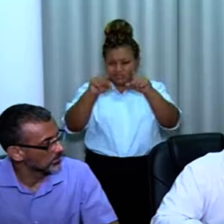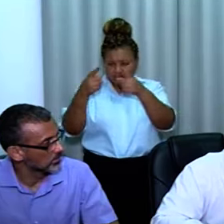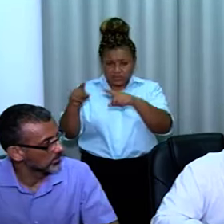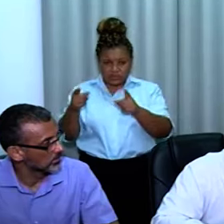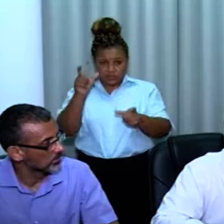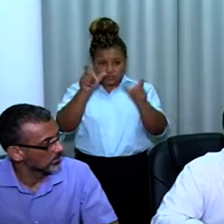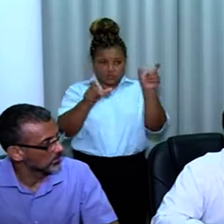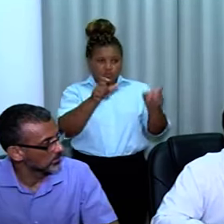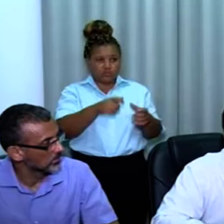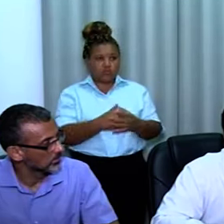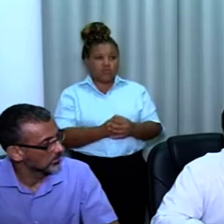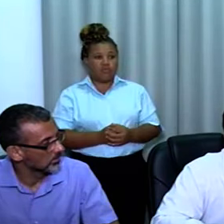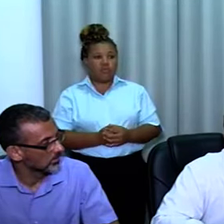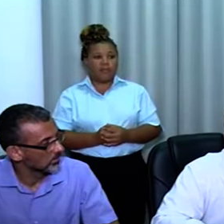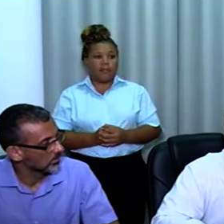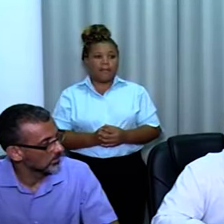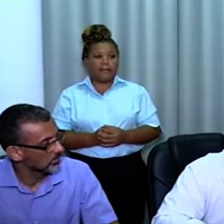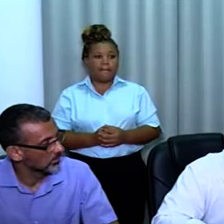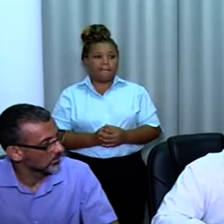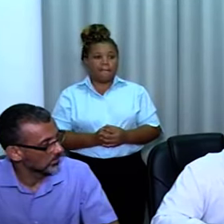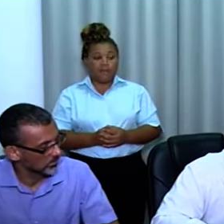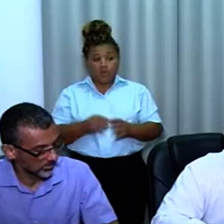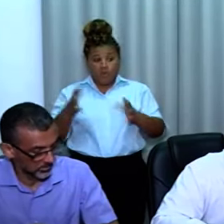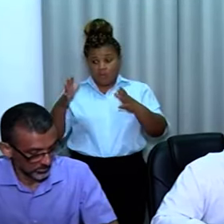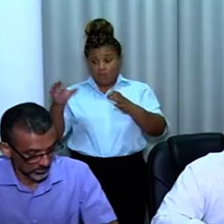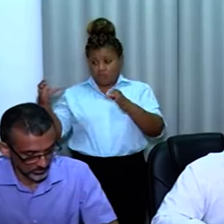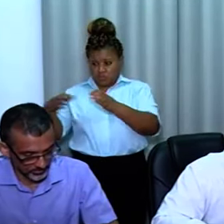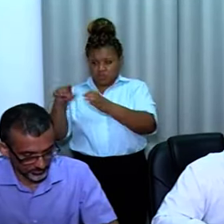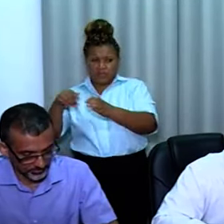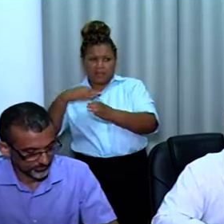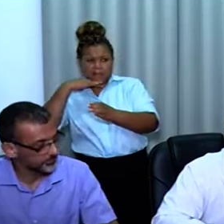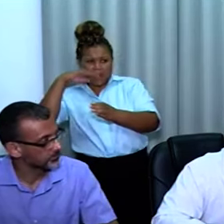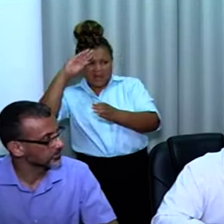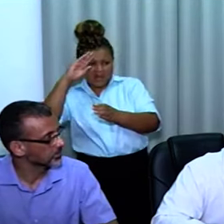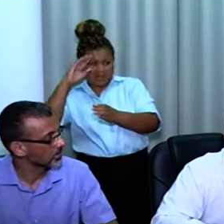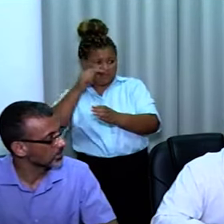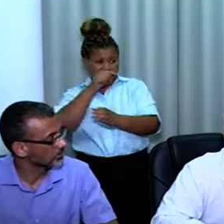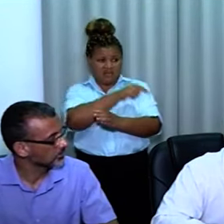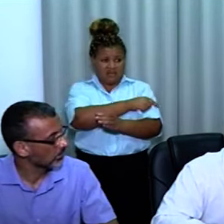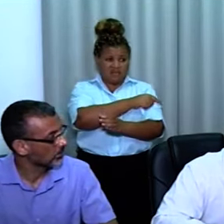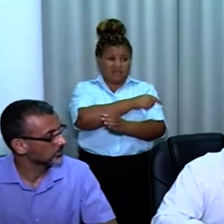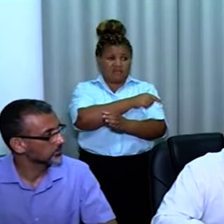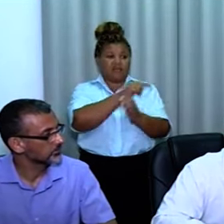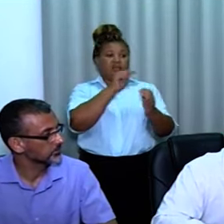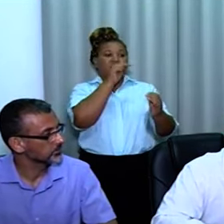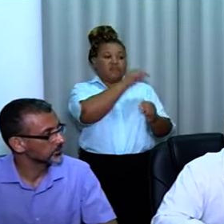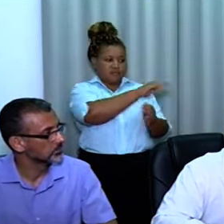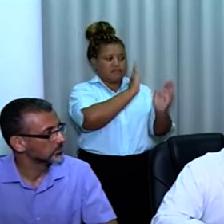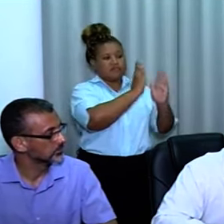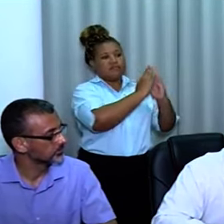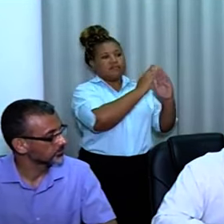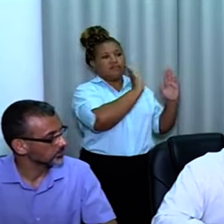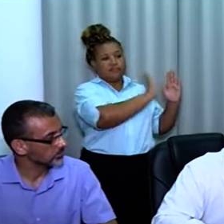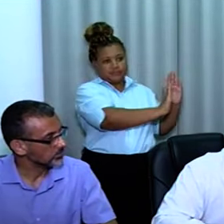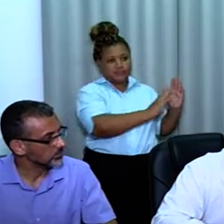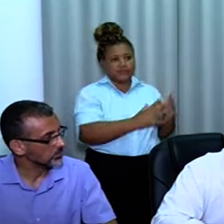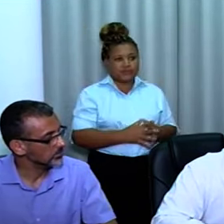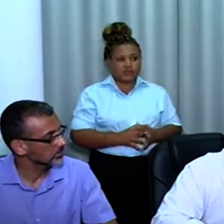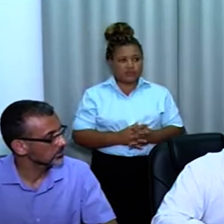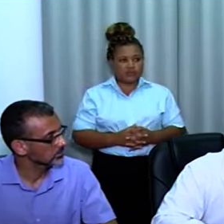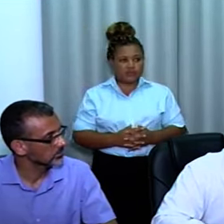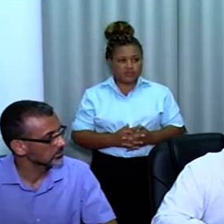isolation, either at their homes or at their residences. So far, we have over 100